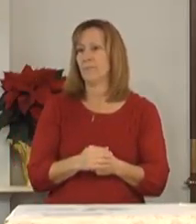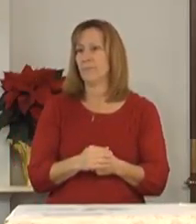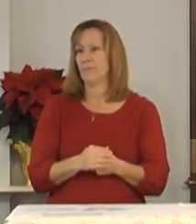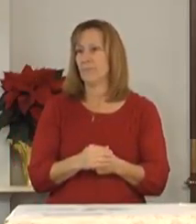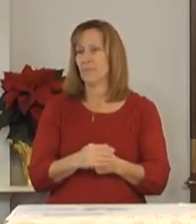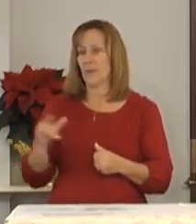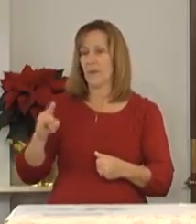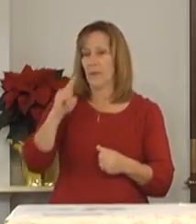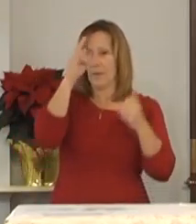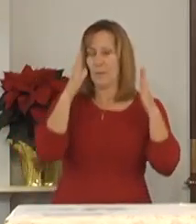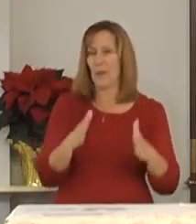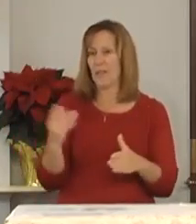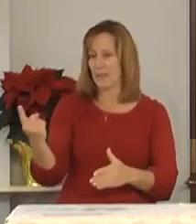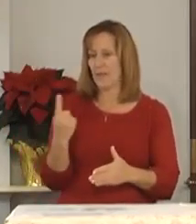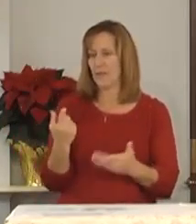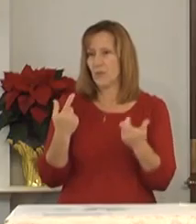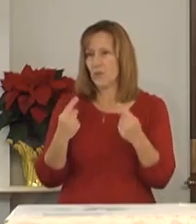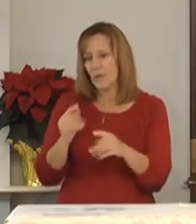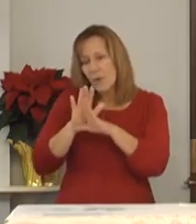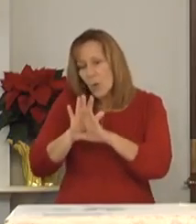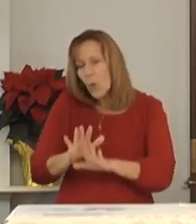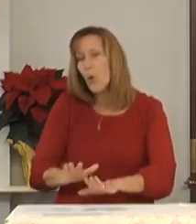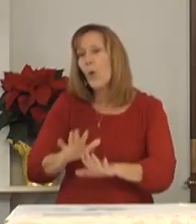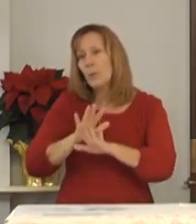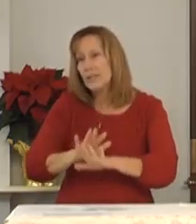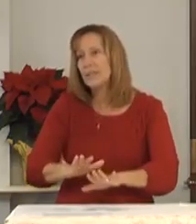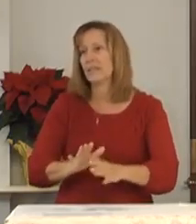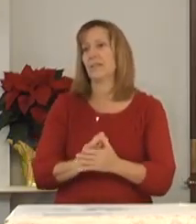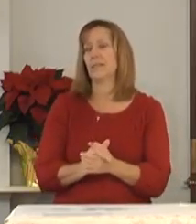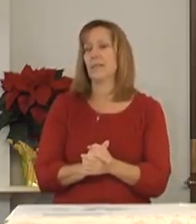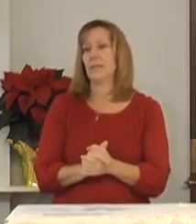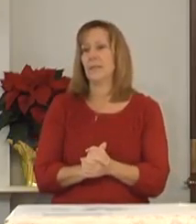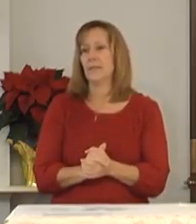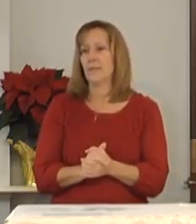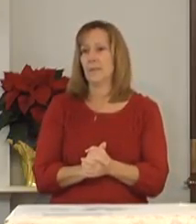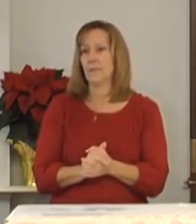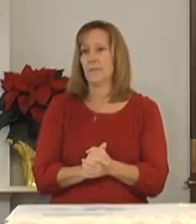The pilot came out to try and calm him down.